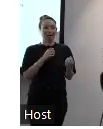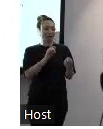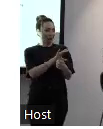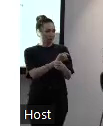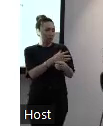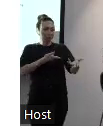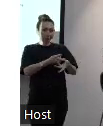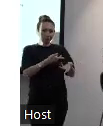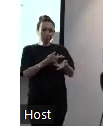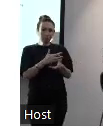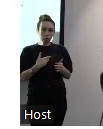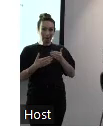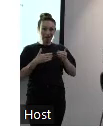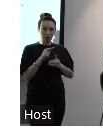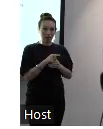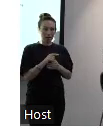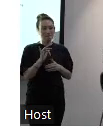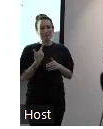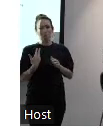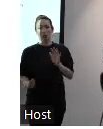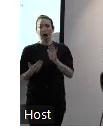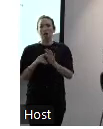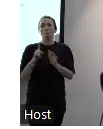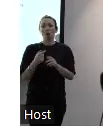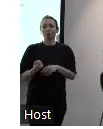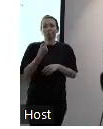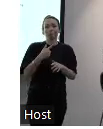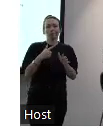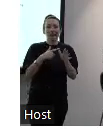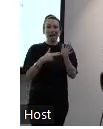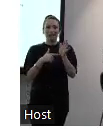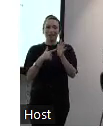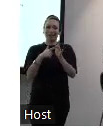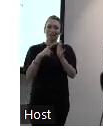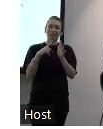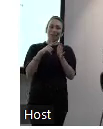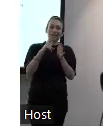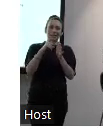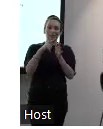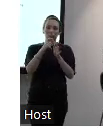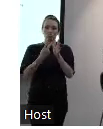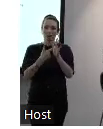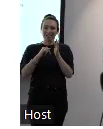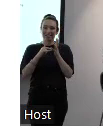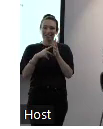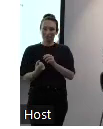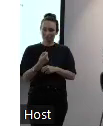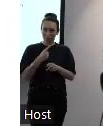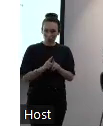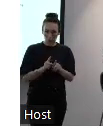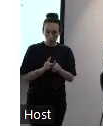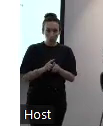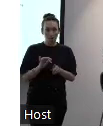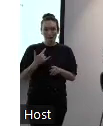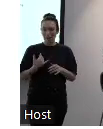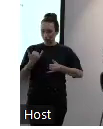manage that, we might add on antidepressants to just help that a little bit more. If a child is really struggling to focus in the classroom, we might put